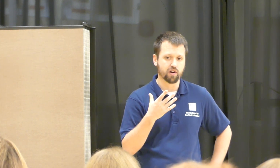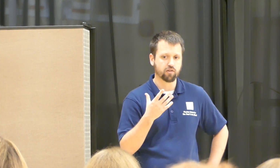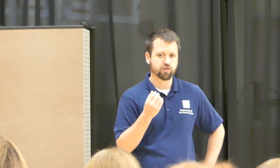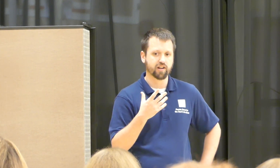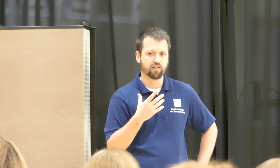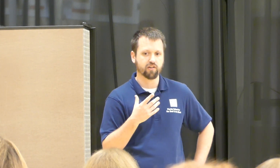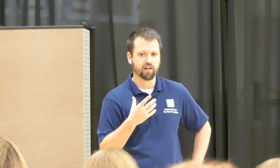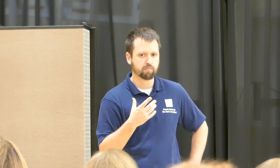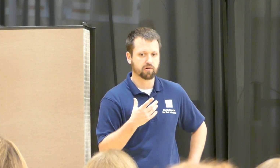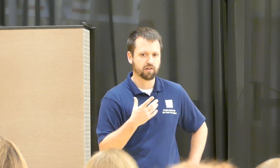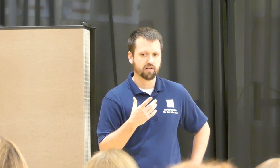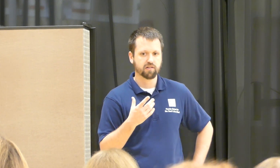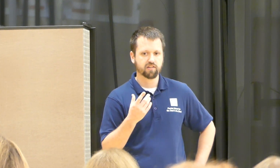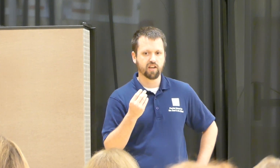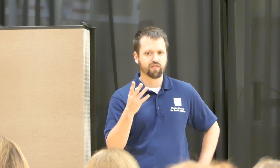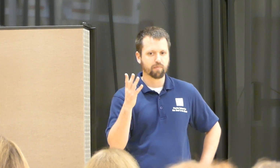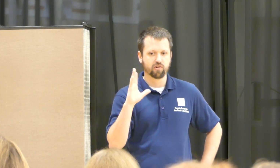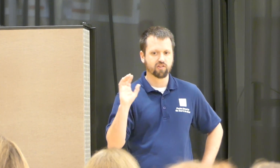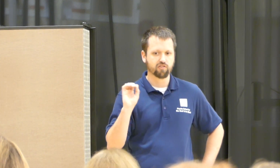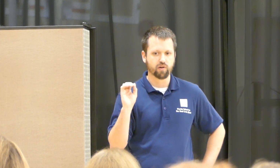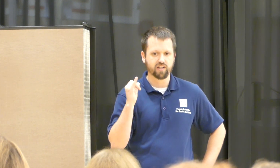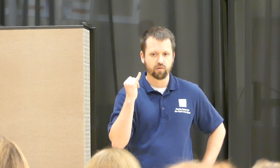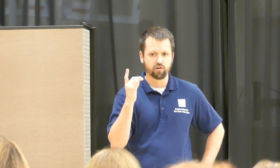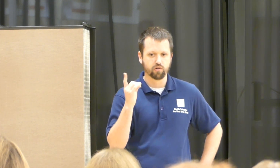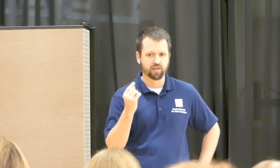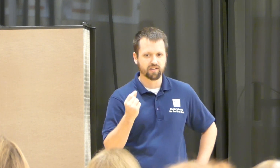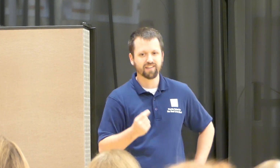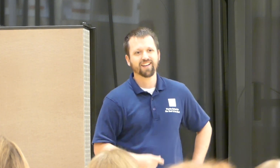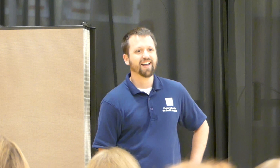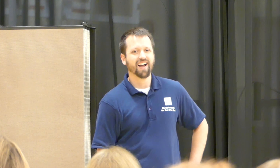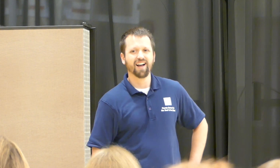I'll try to clear it up. Tell you if that person is right.